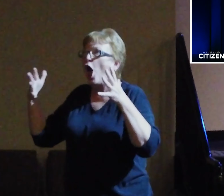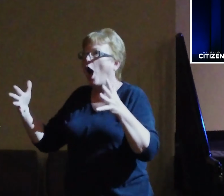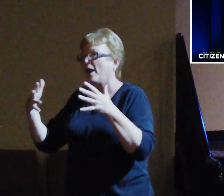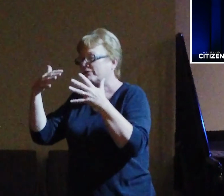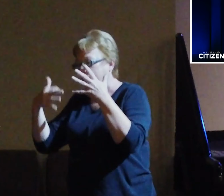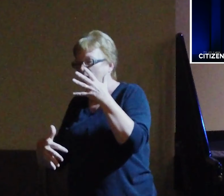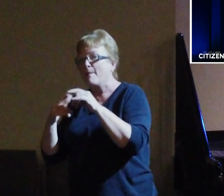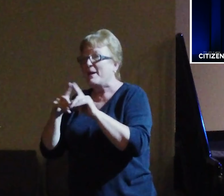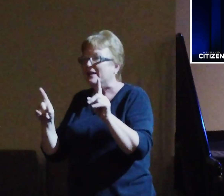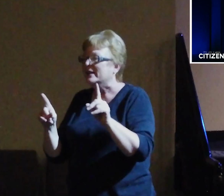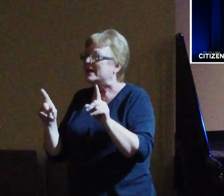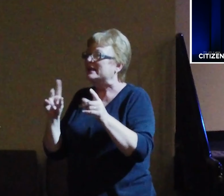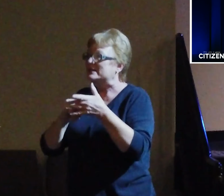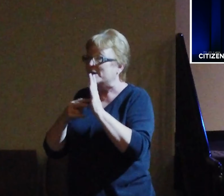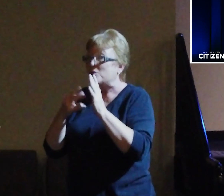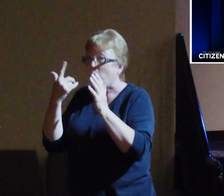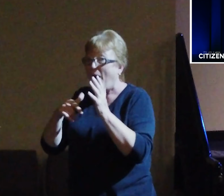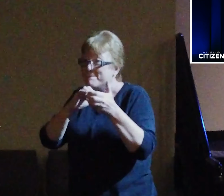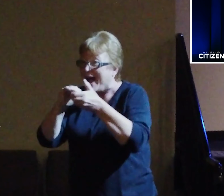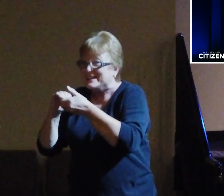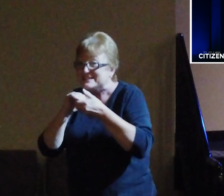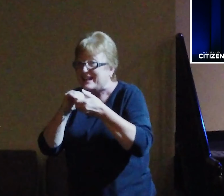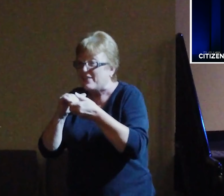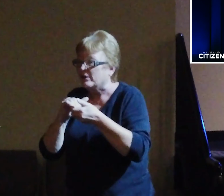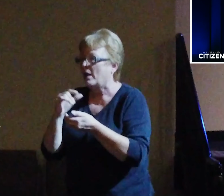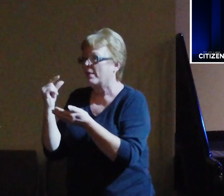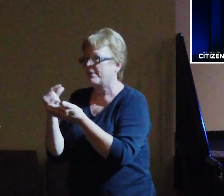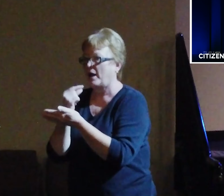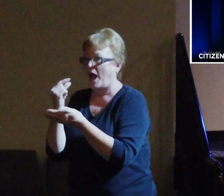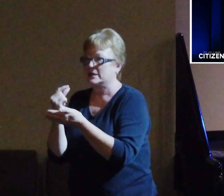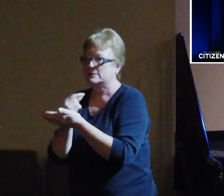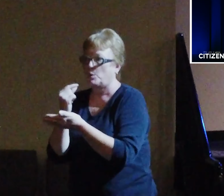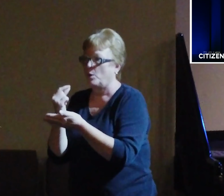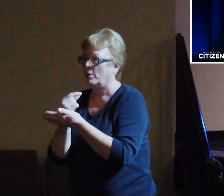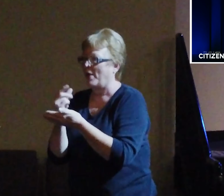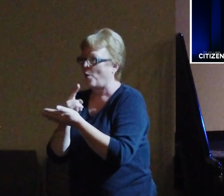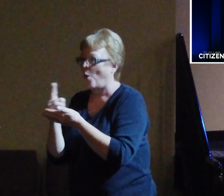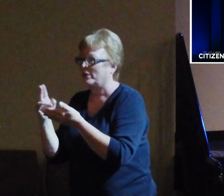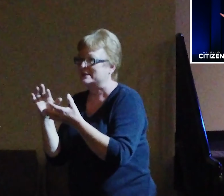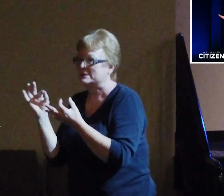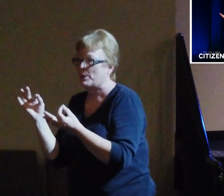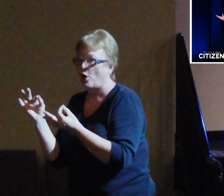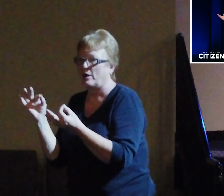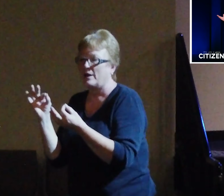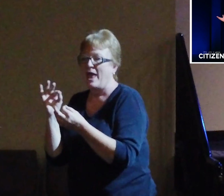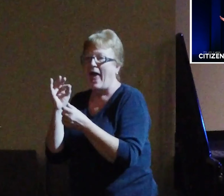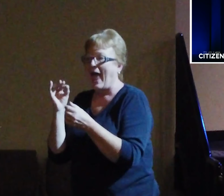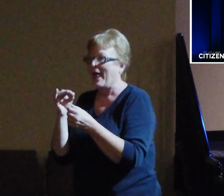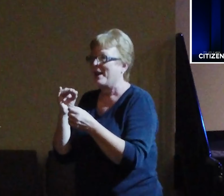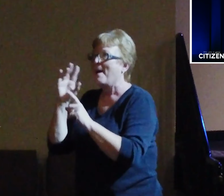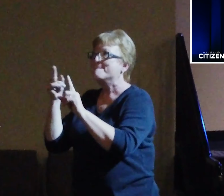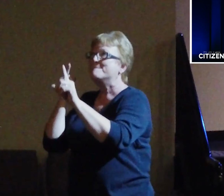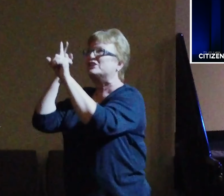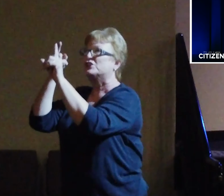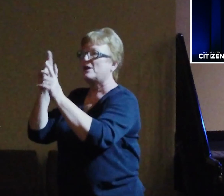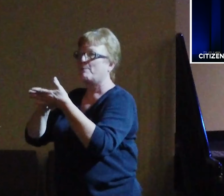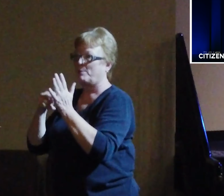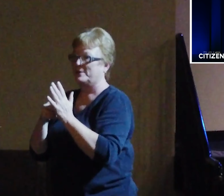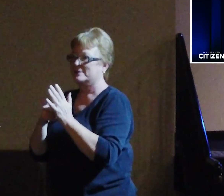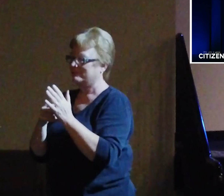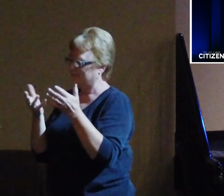are after. What binds us together is the gospel and the Holy Spirit on one side, and mission and purpose on the other.